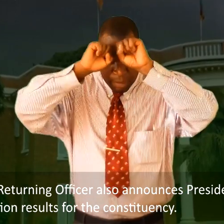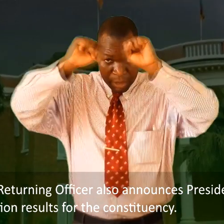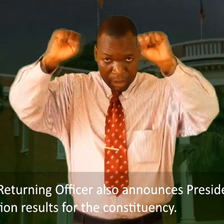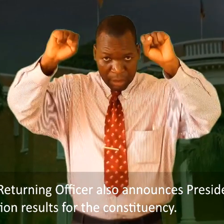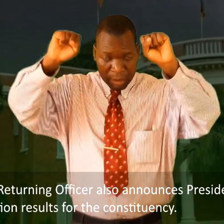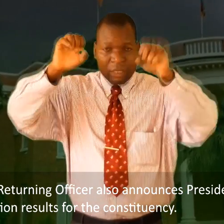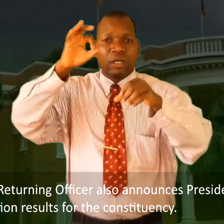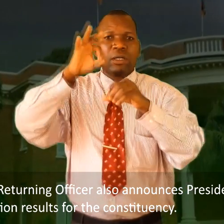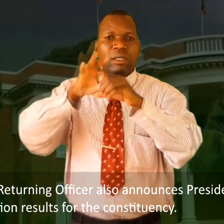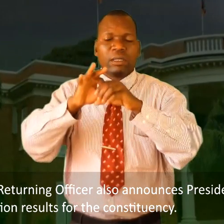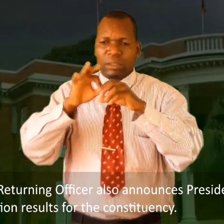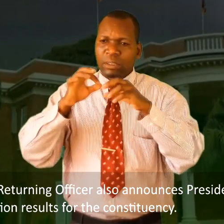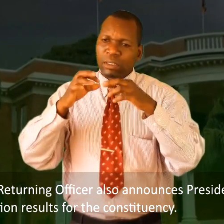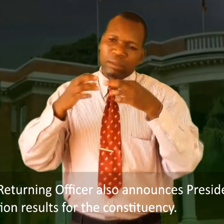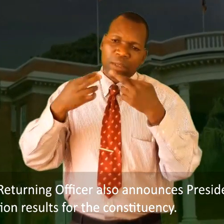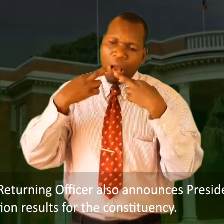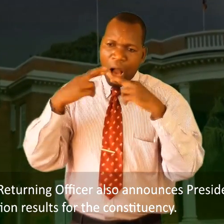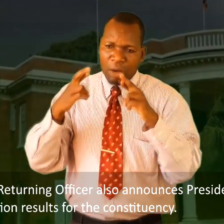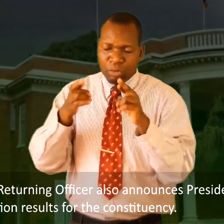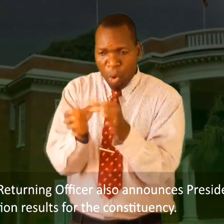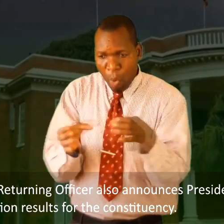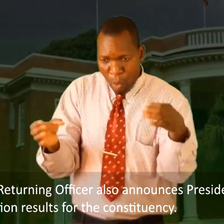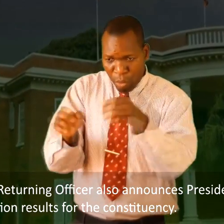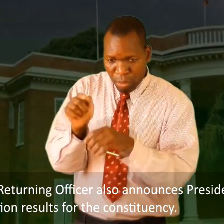announces presidential elections results for the constituency.